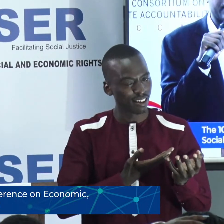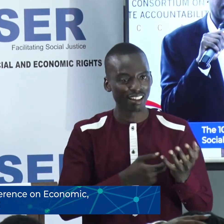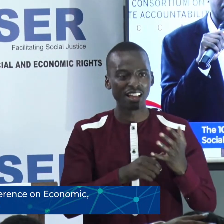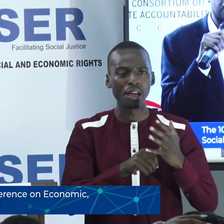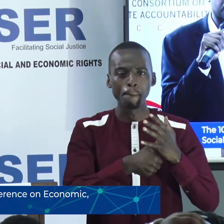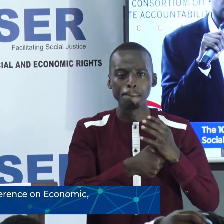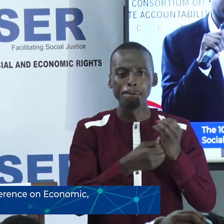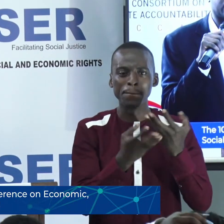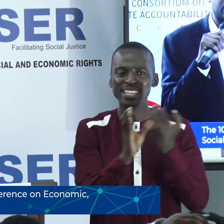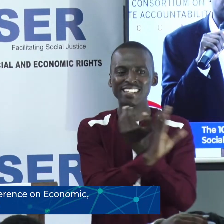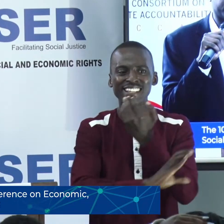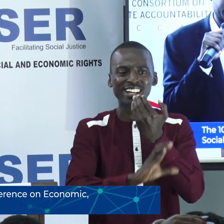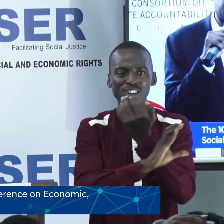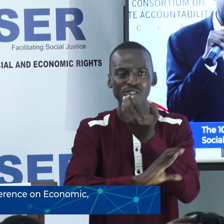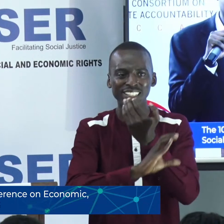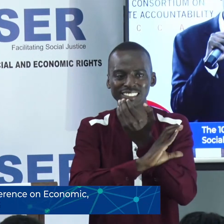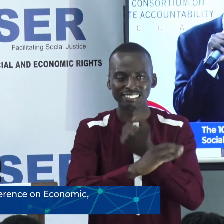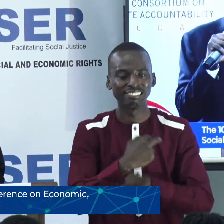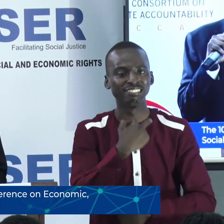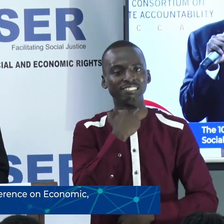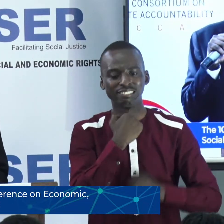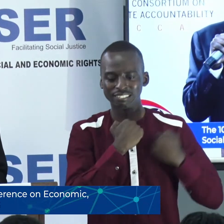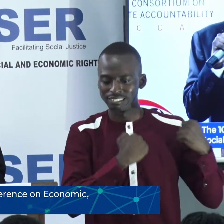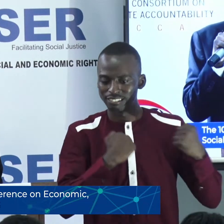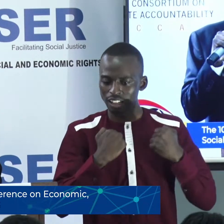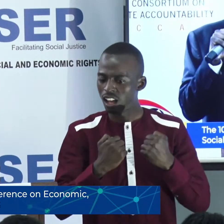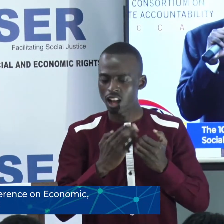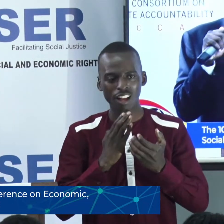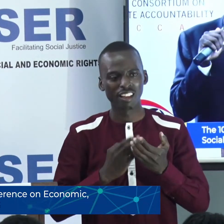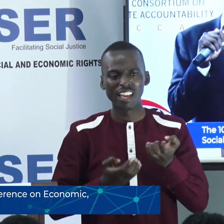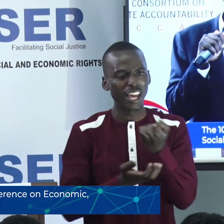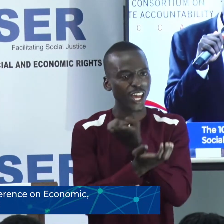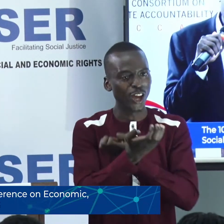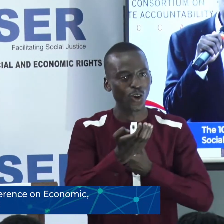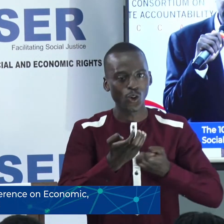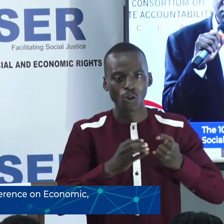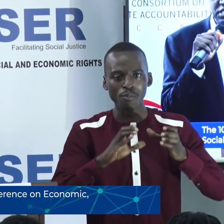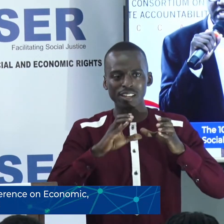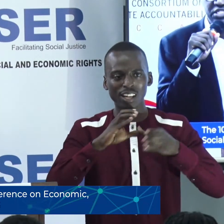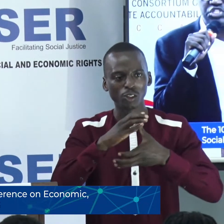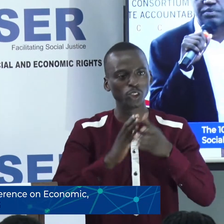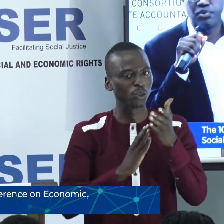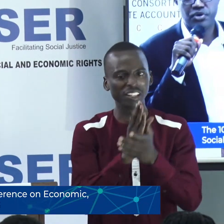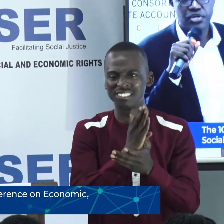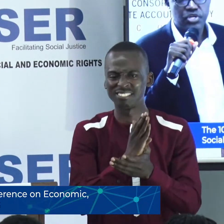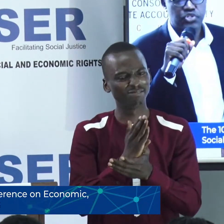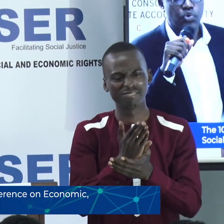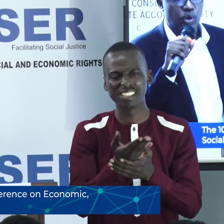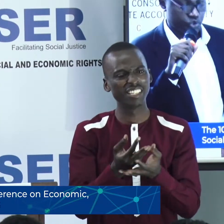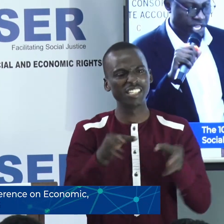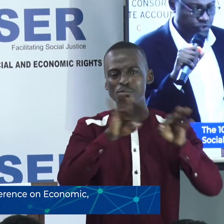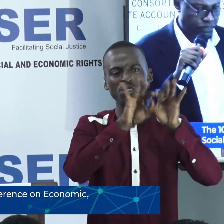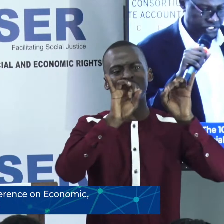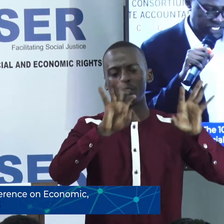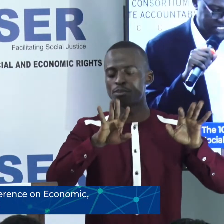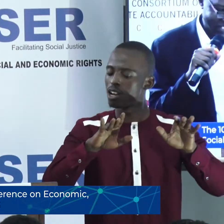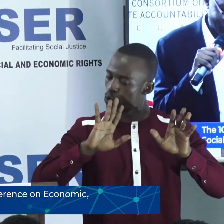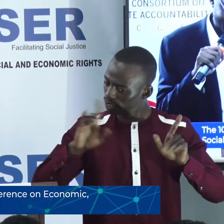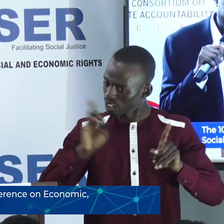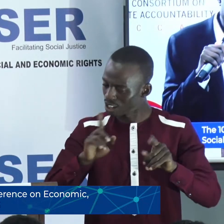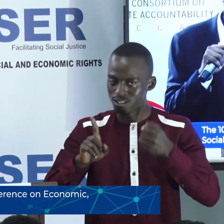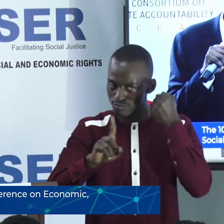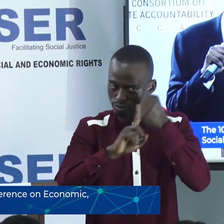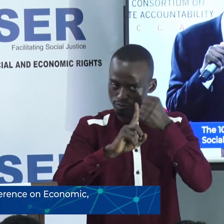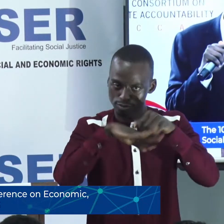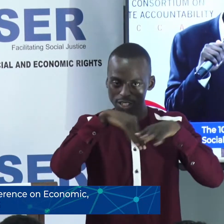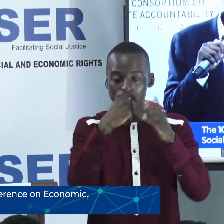many countries were still resistant, indicating that economic, social, and cultural rights are not justiciable. So we were trying to push that agenda